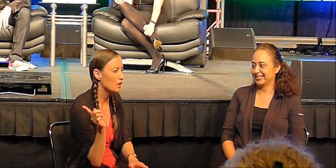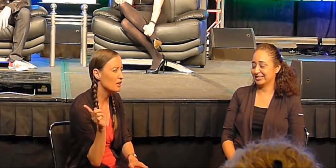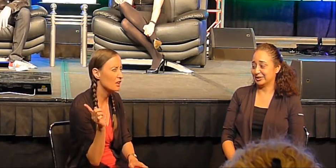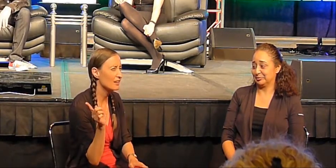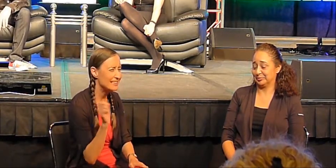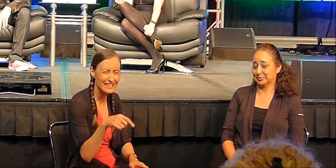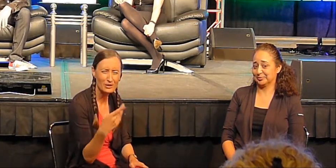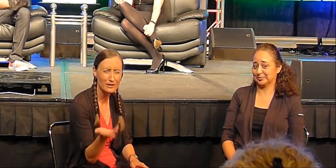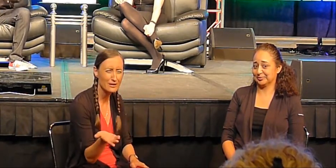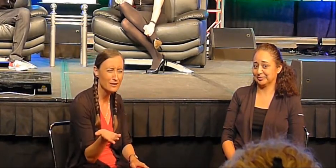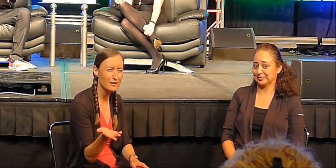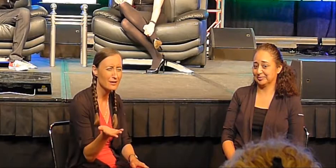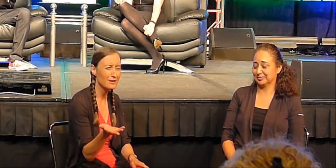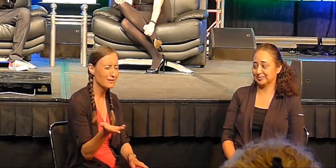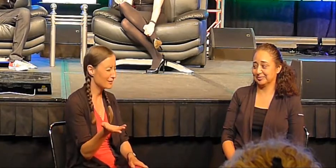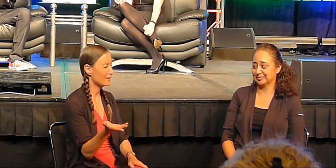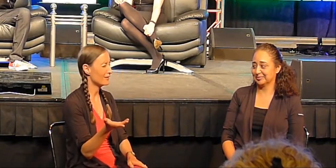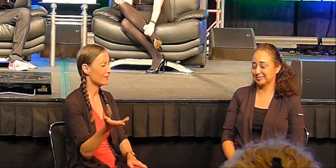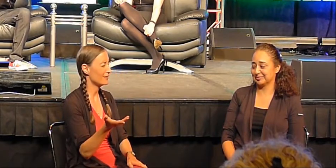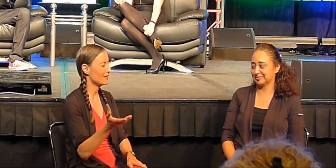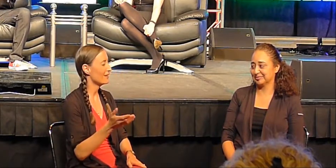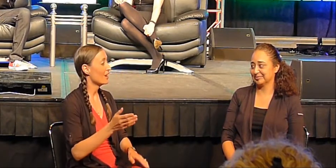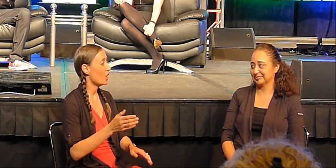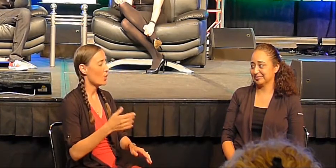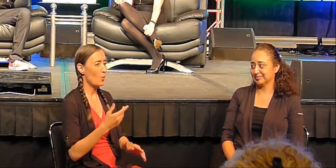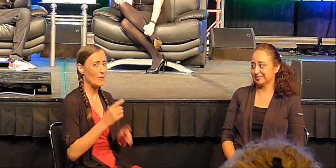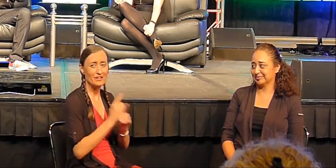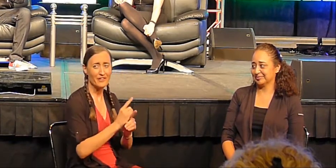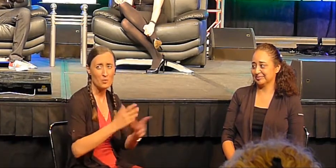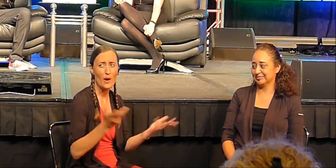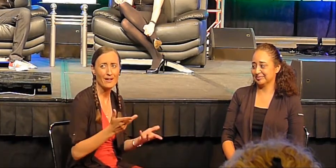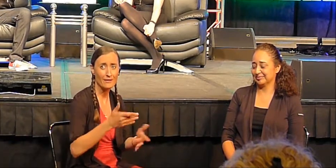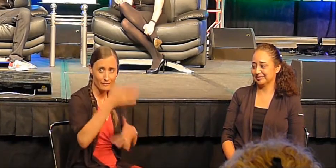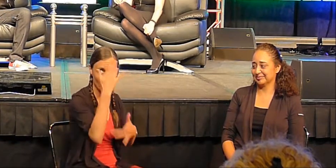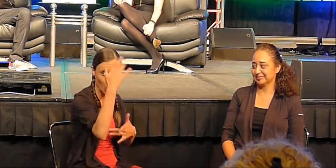bodyguard. I said to this guy, what are you defending him from, the flu?